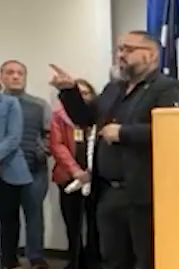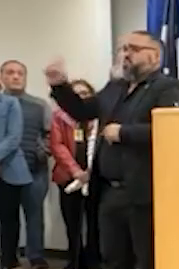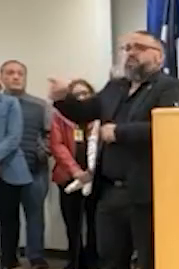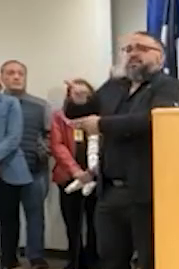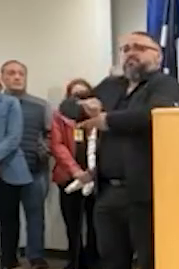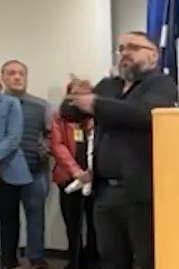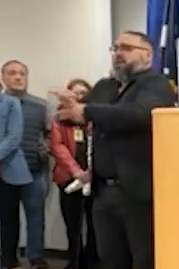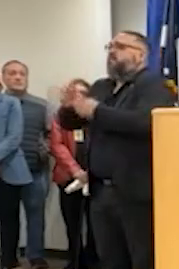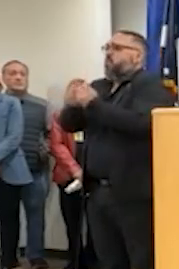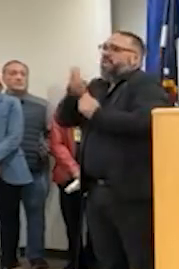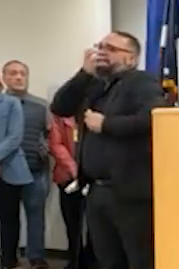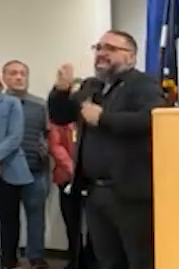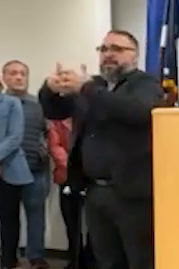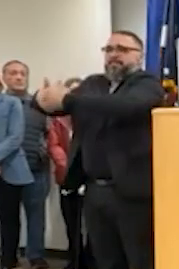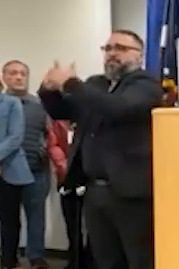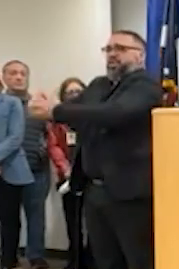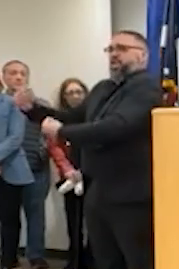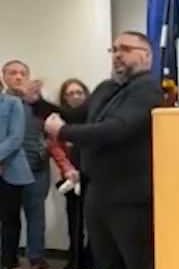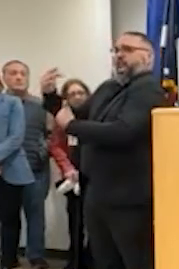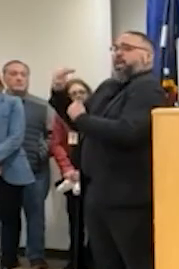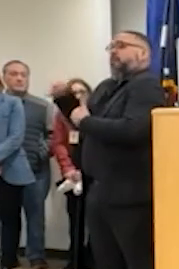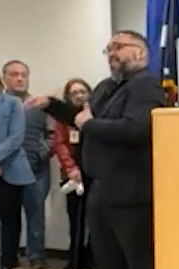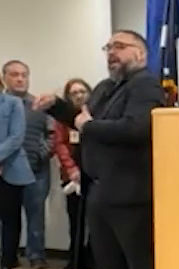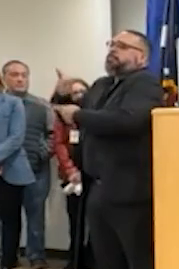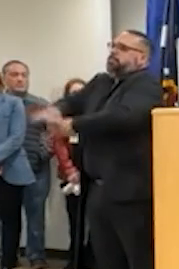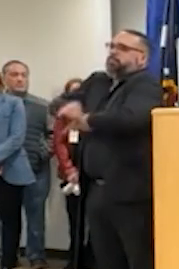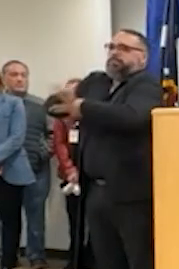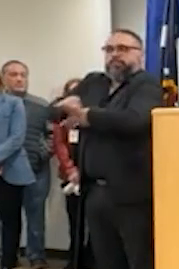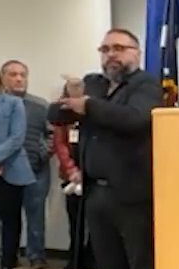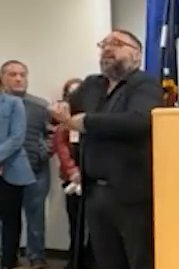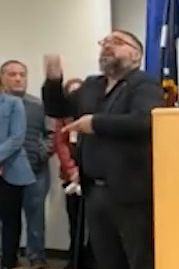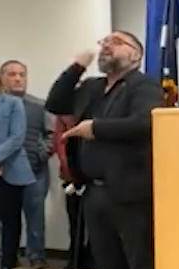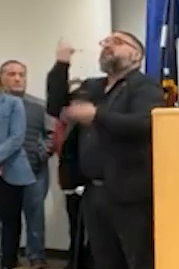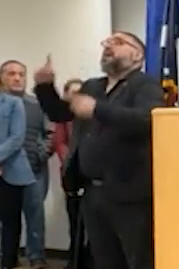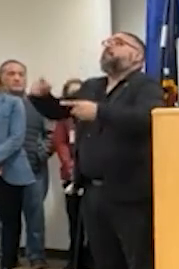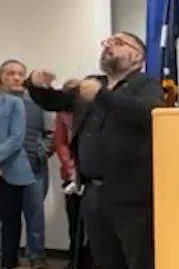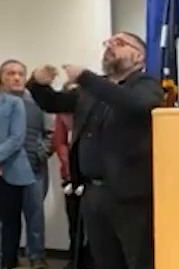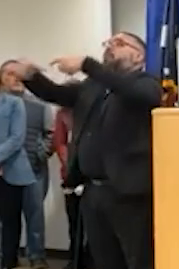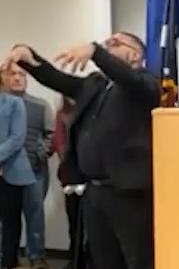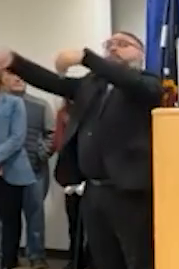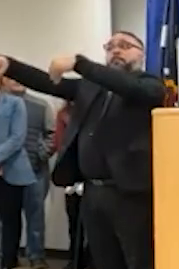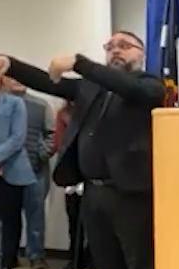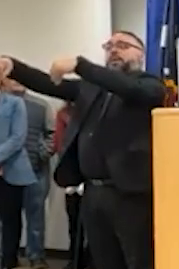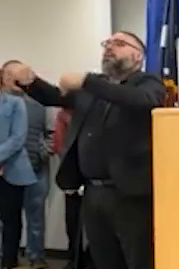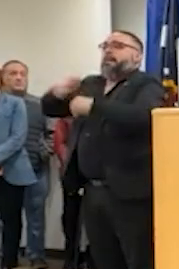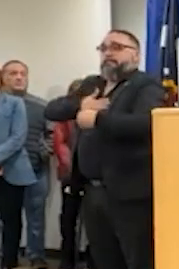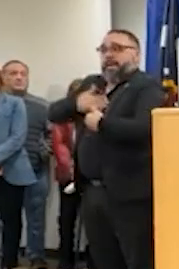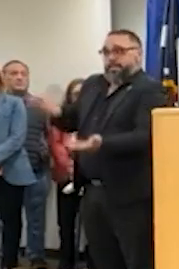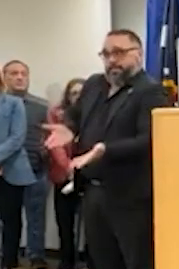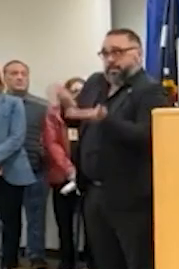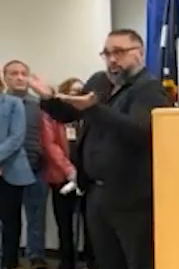whenever you're using those kind of appliances. Should you have a power outage, I suggest that you not